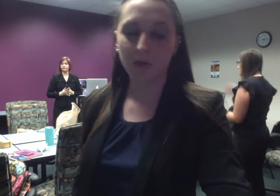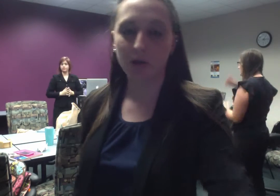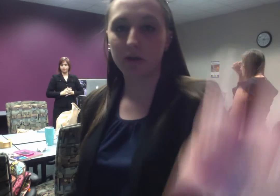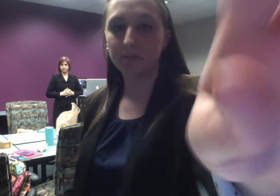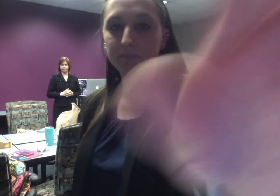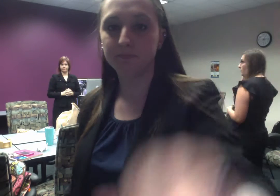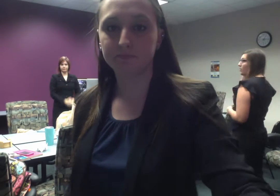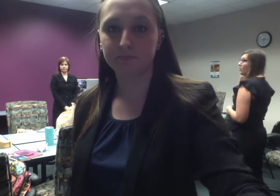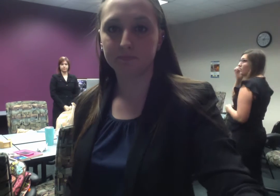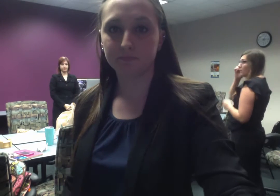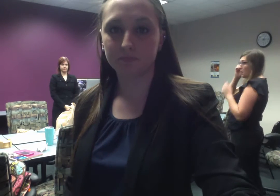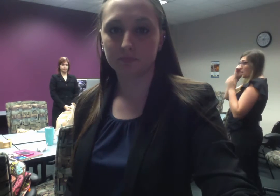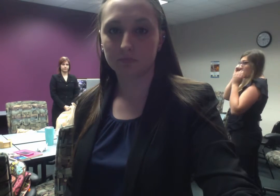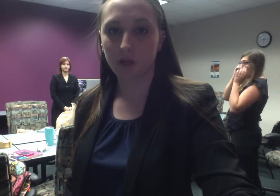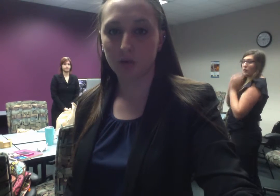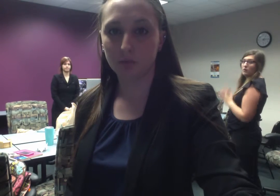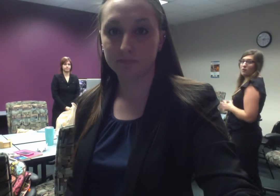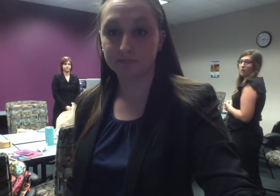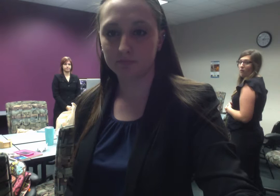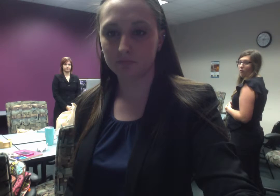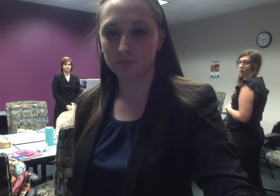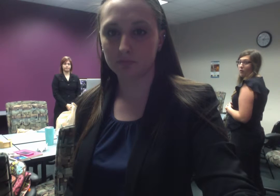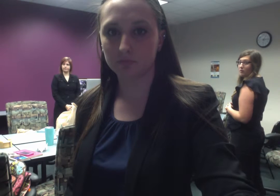Now I am. I hope.